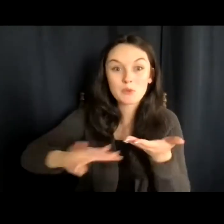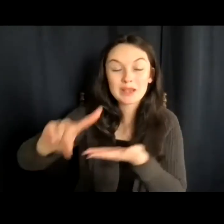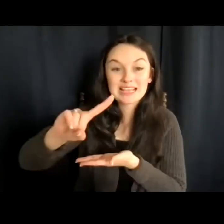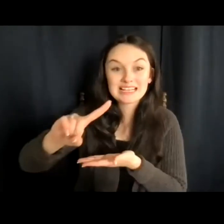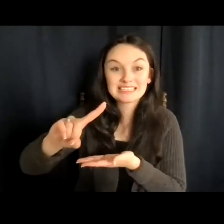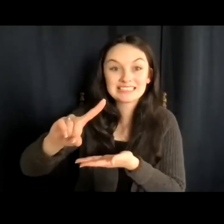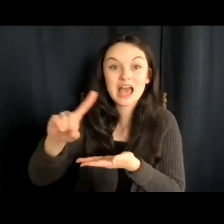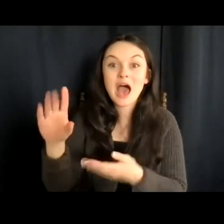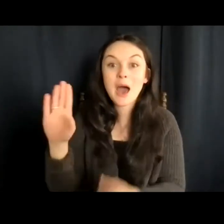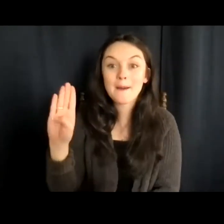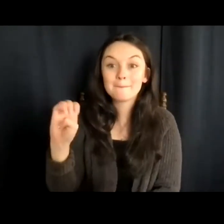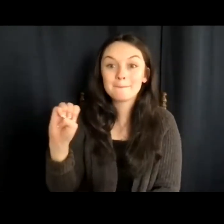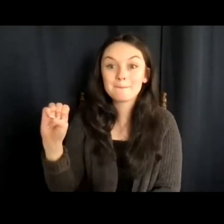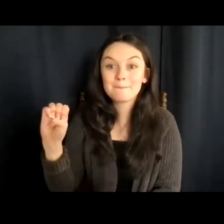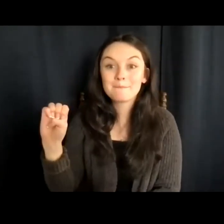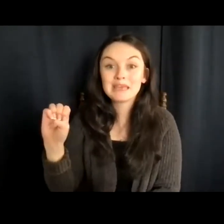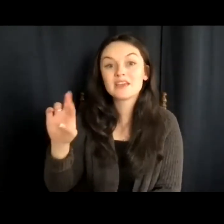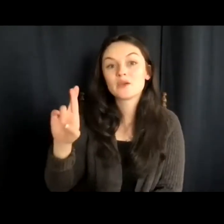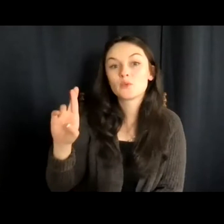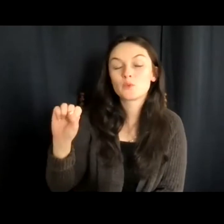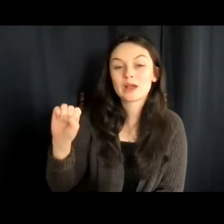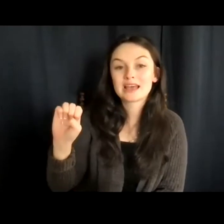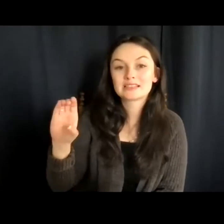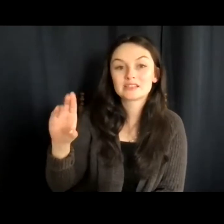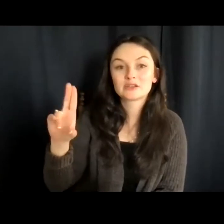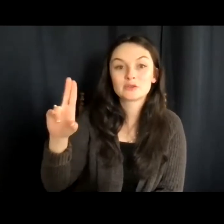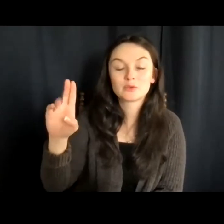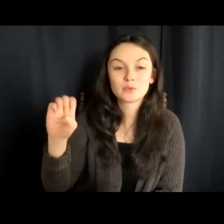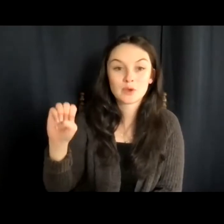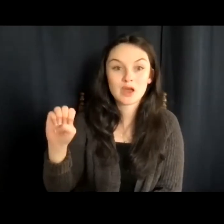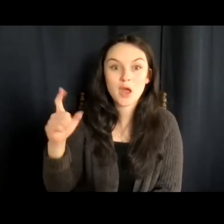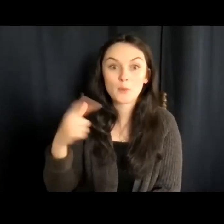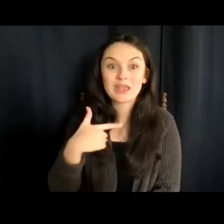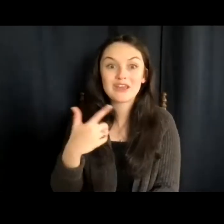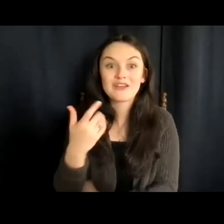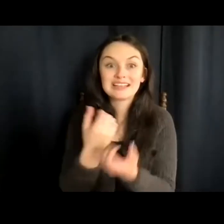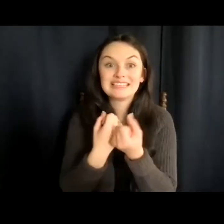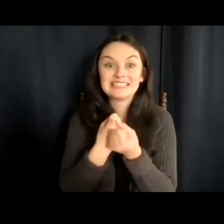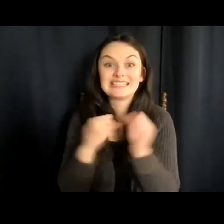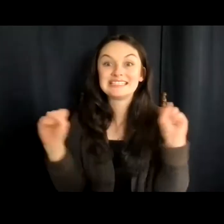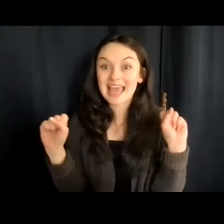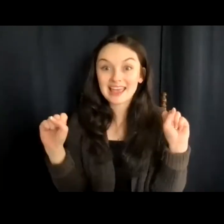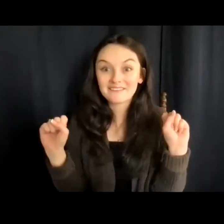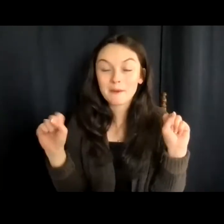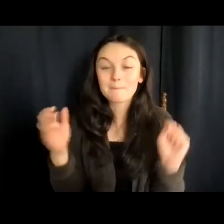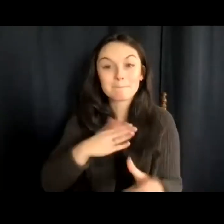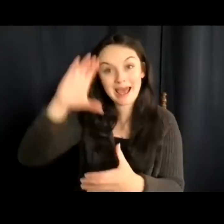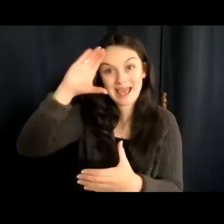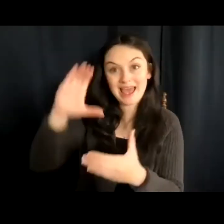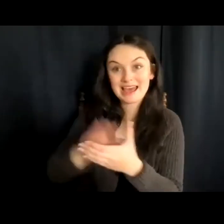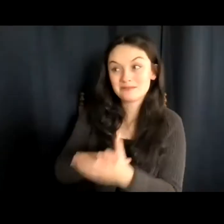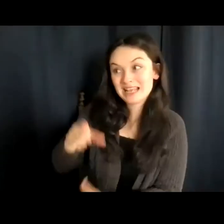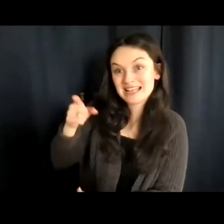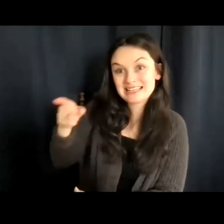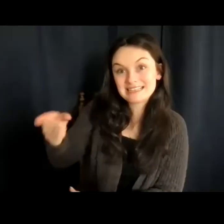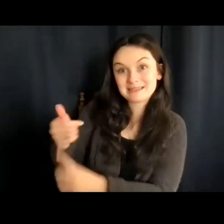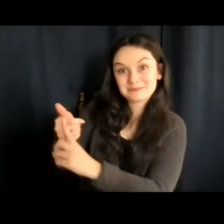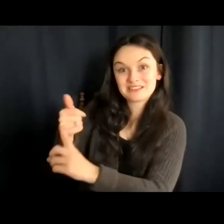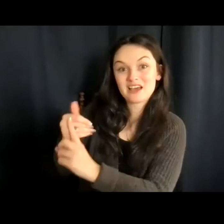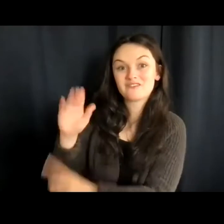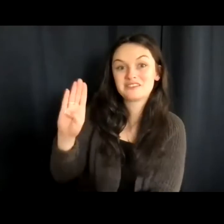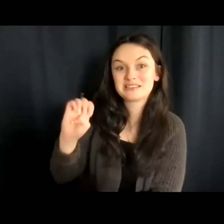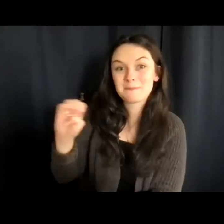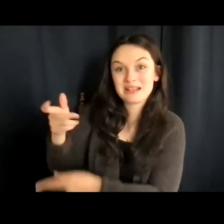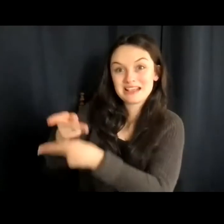rescue. We rescue a beehive from the side of a barn. My husband is beekeeper, and it's pretty